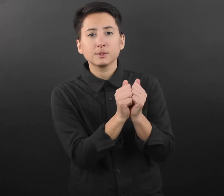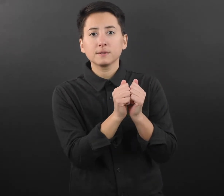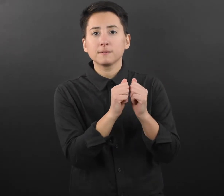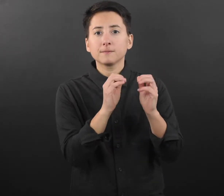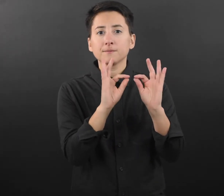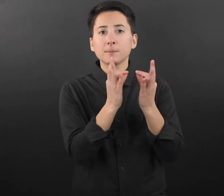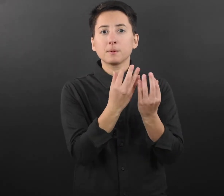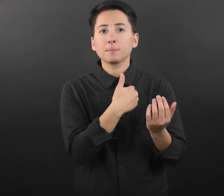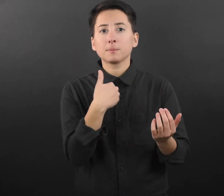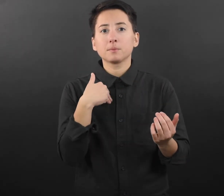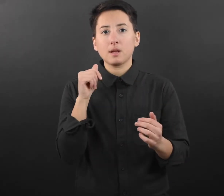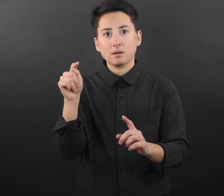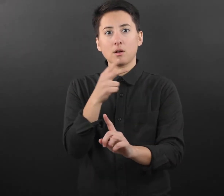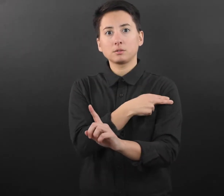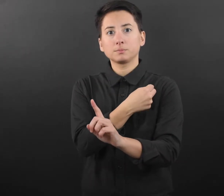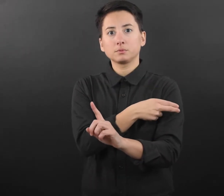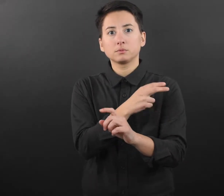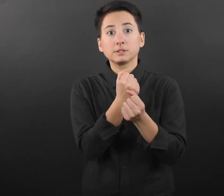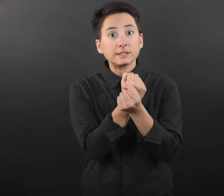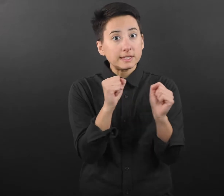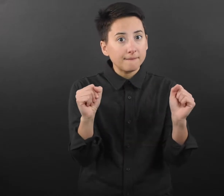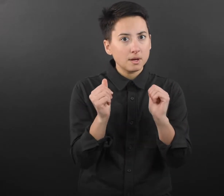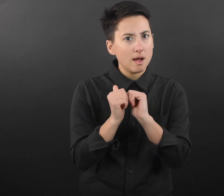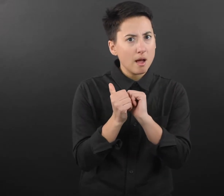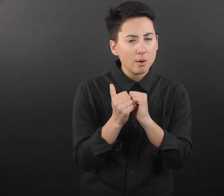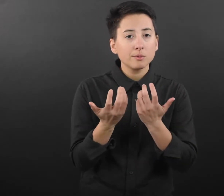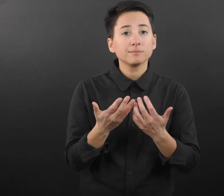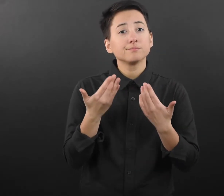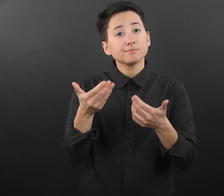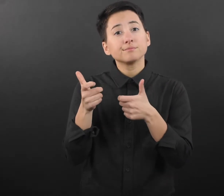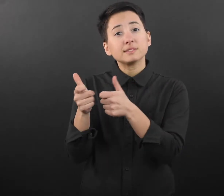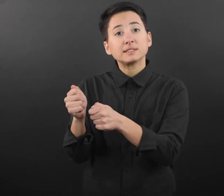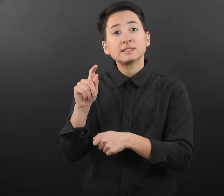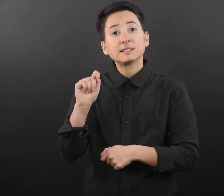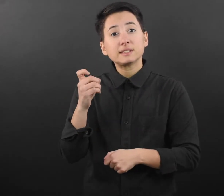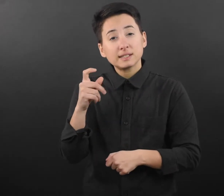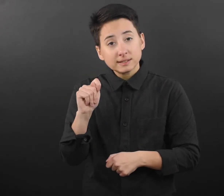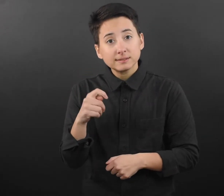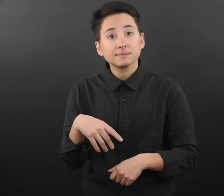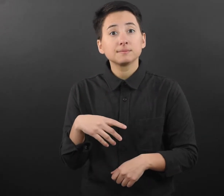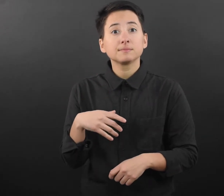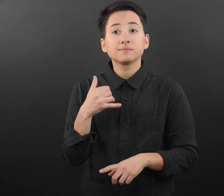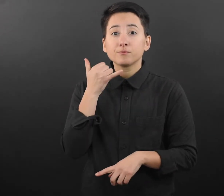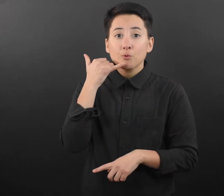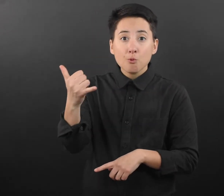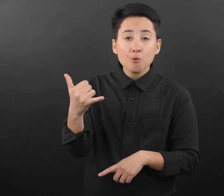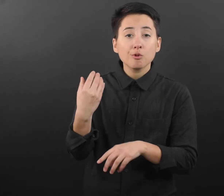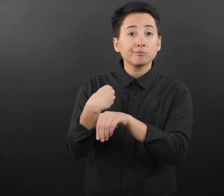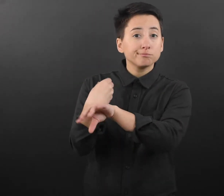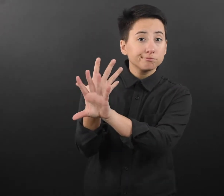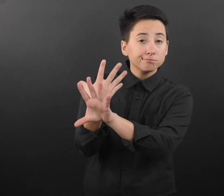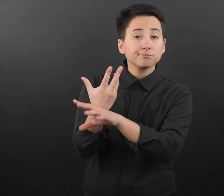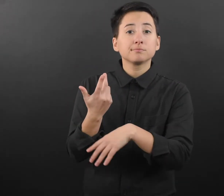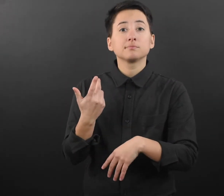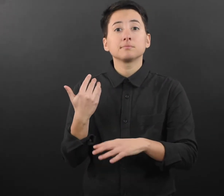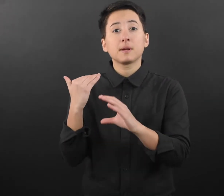Create opportunities to communicate safely with the hospitalized family member via text,